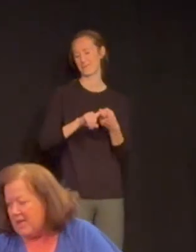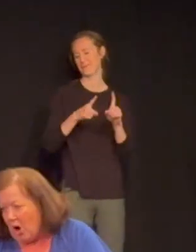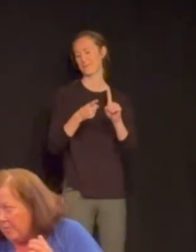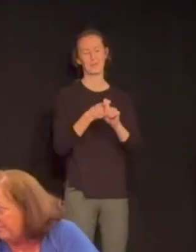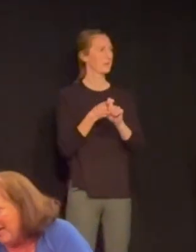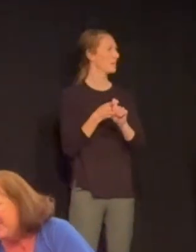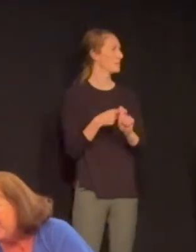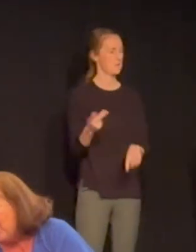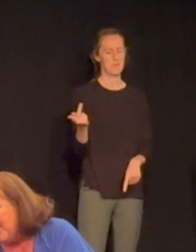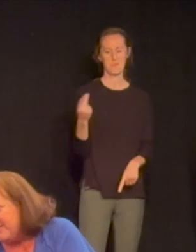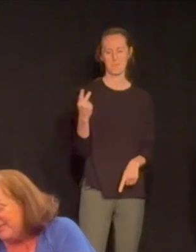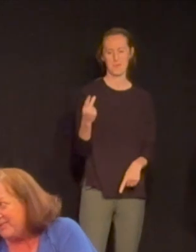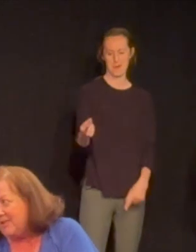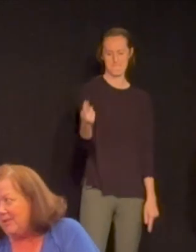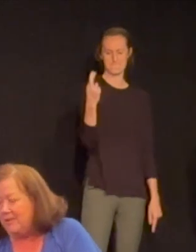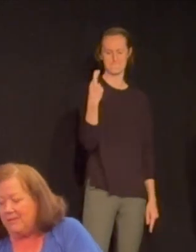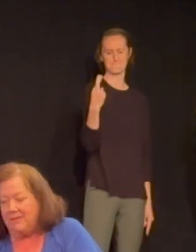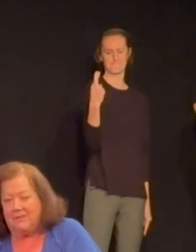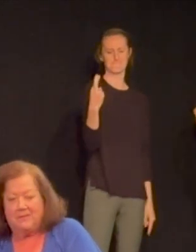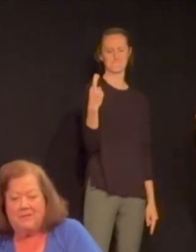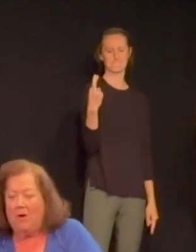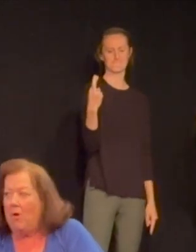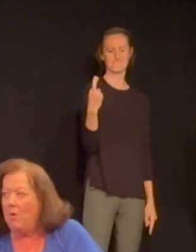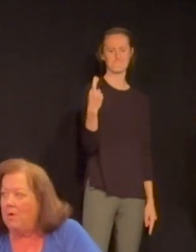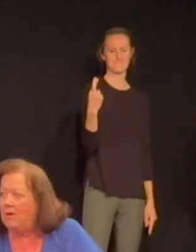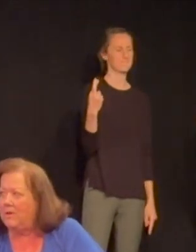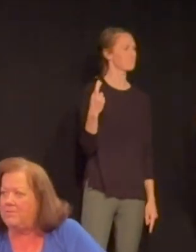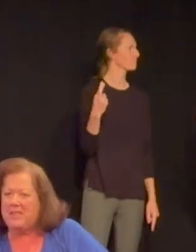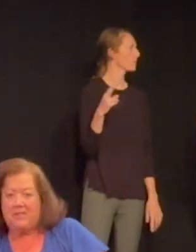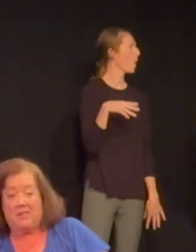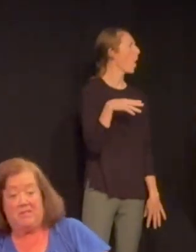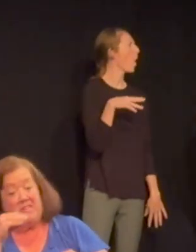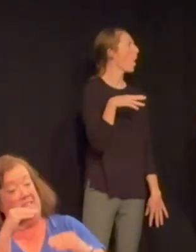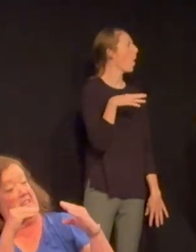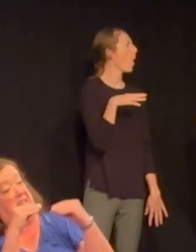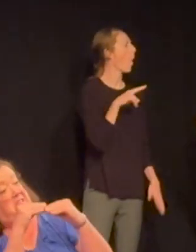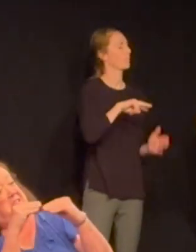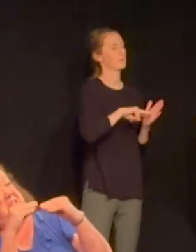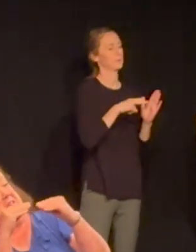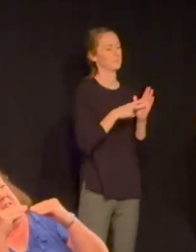We are best friends. you mean the